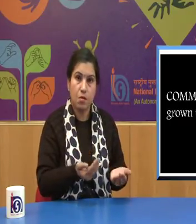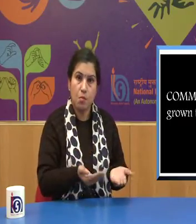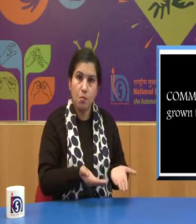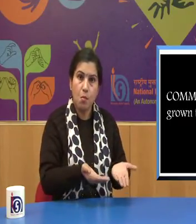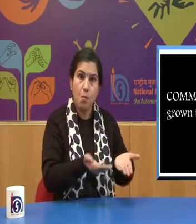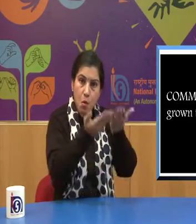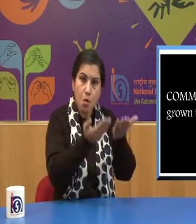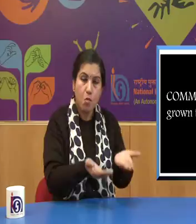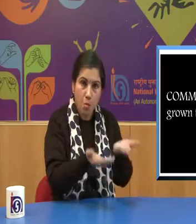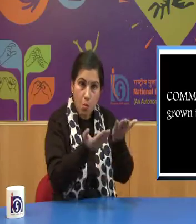commercial crops,